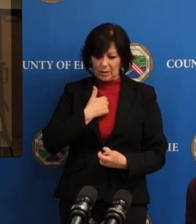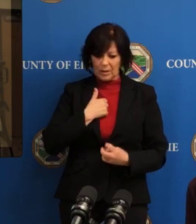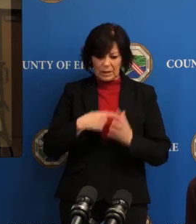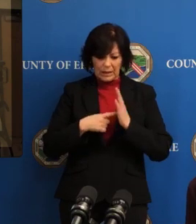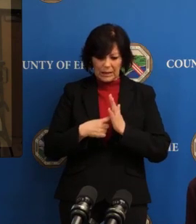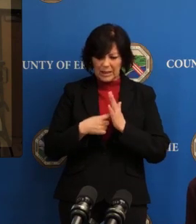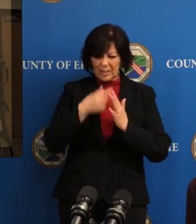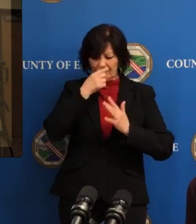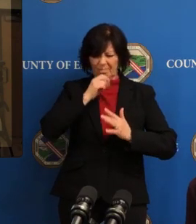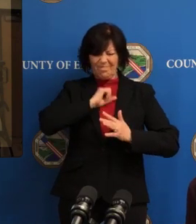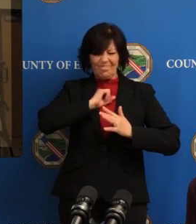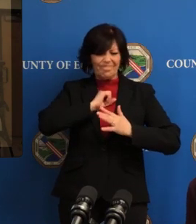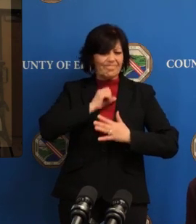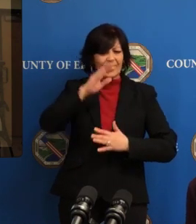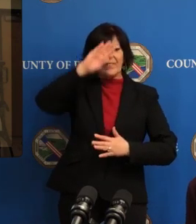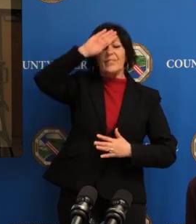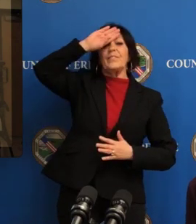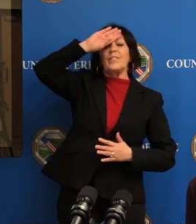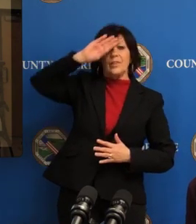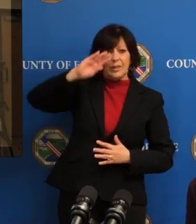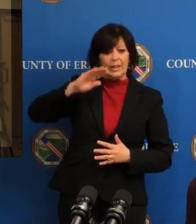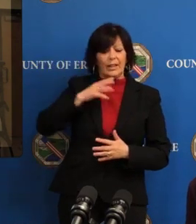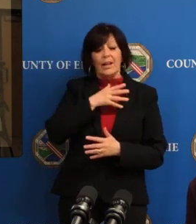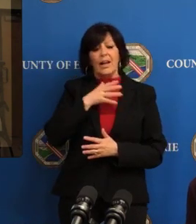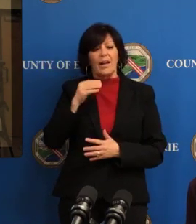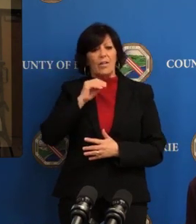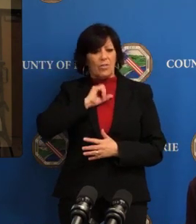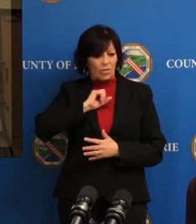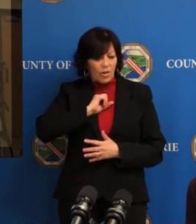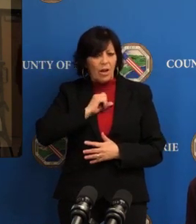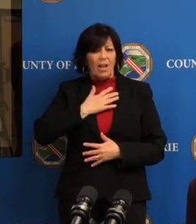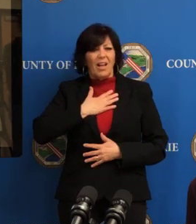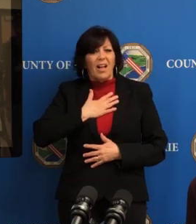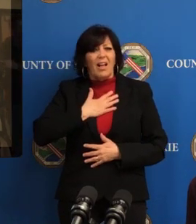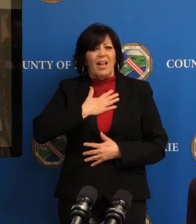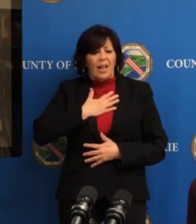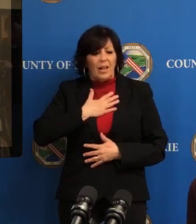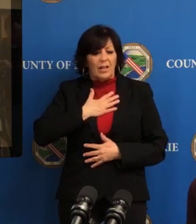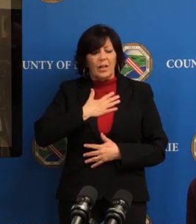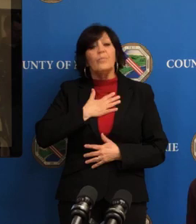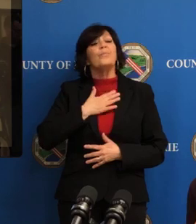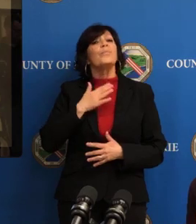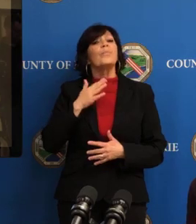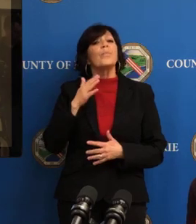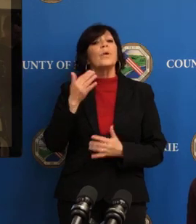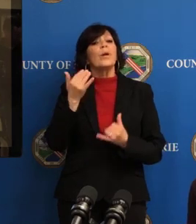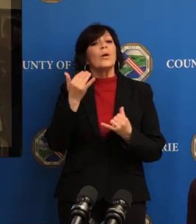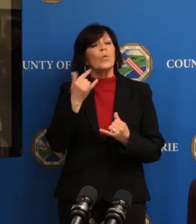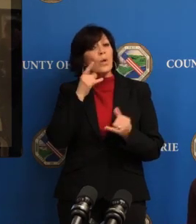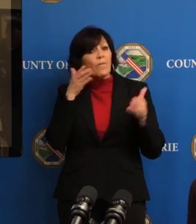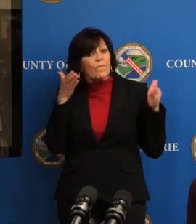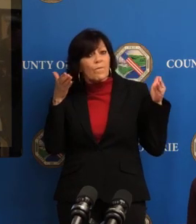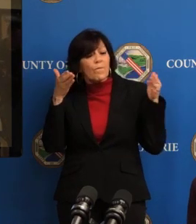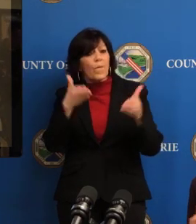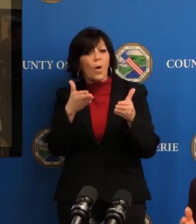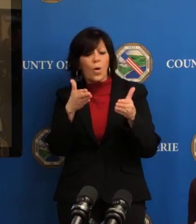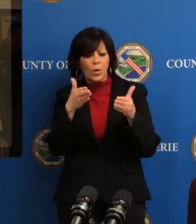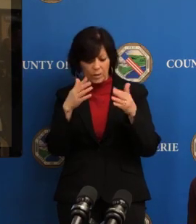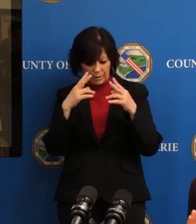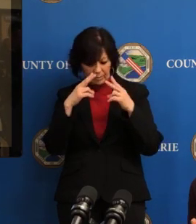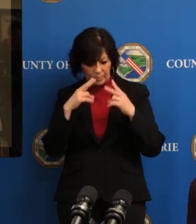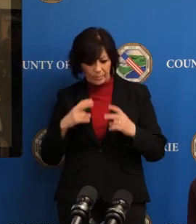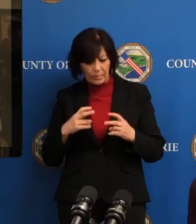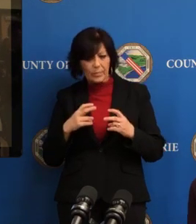of COVID-19, of fever and cough or shortness of breath. And so where we really want to focus our monitoring, and our